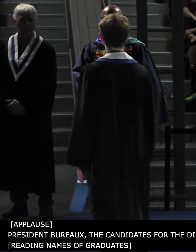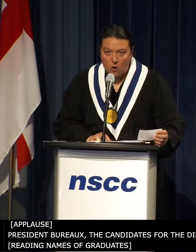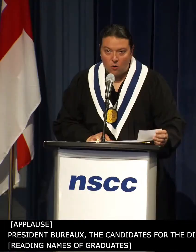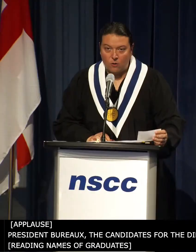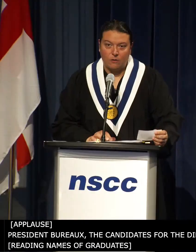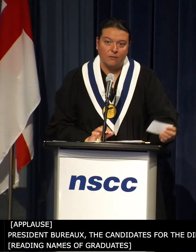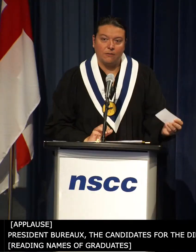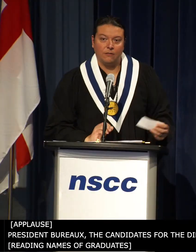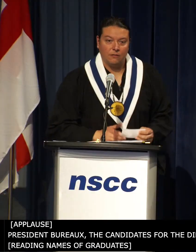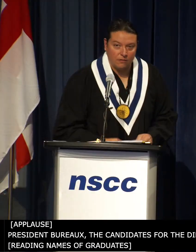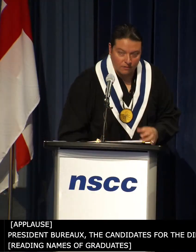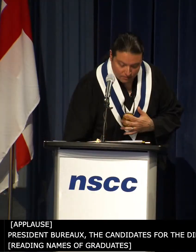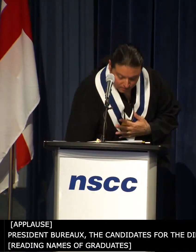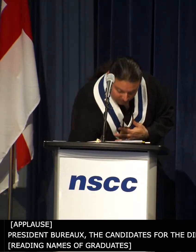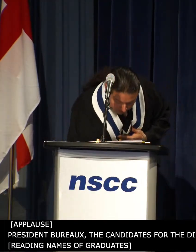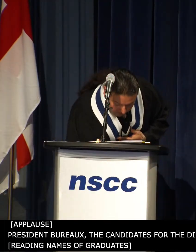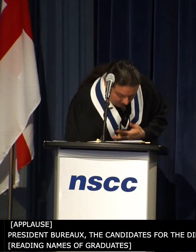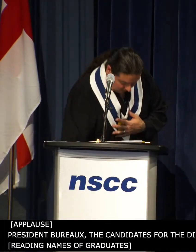Quentin Cole.